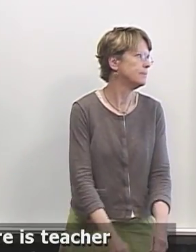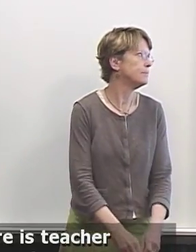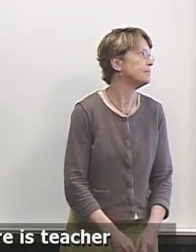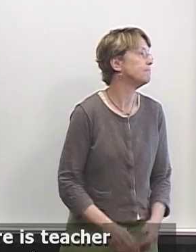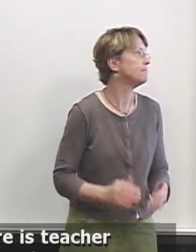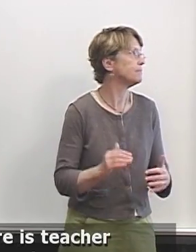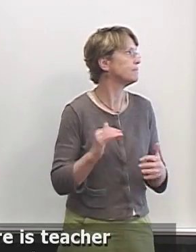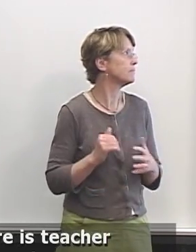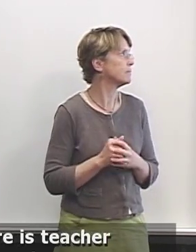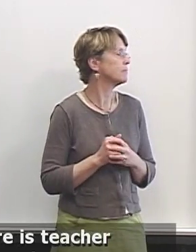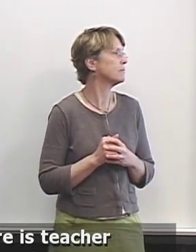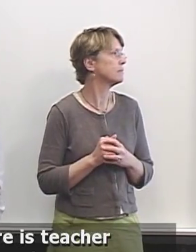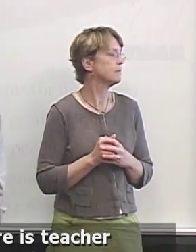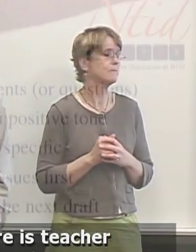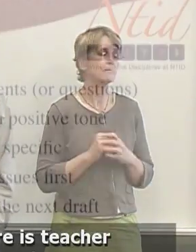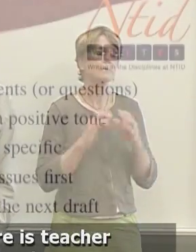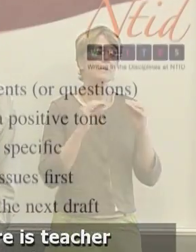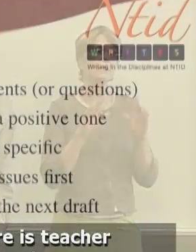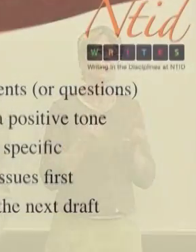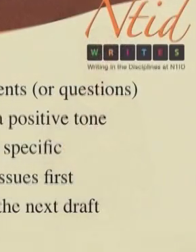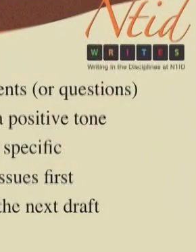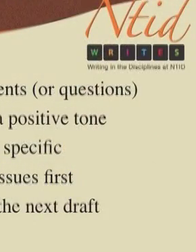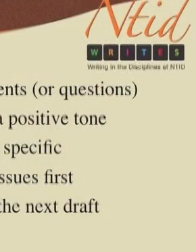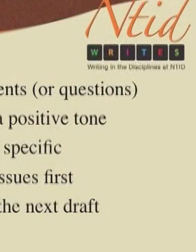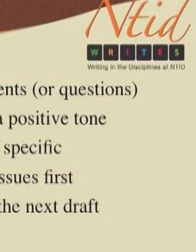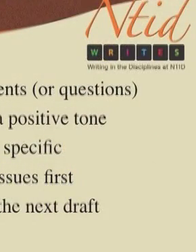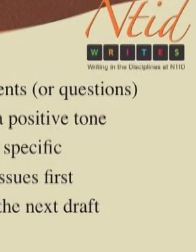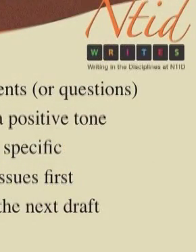Then there's teacher's coach.